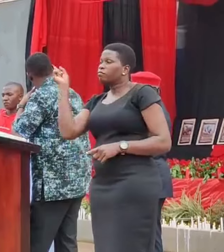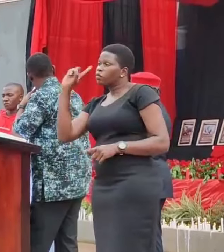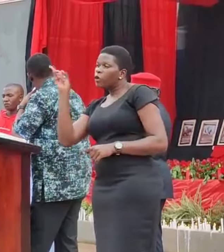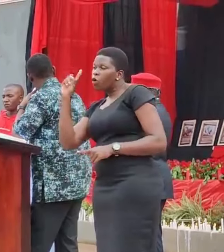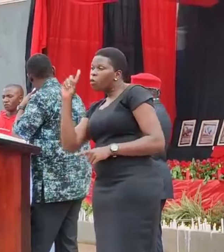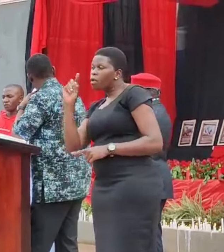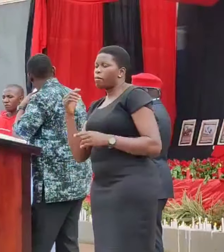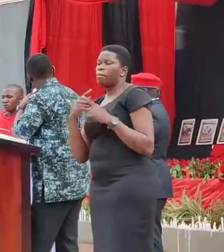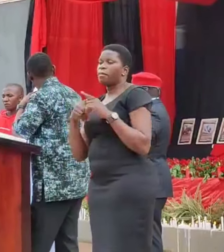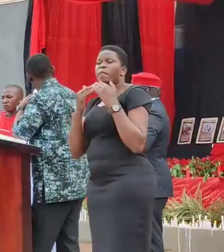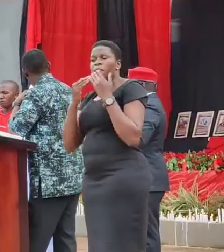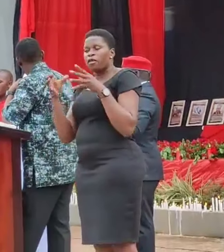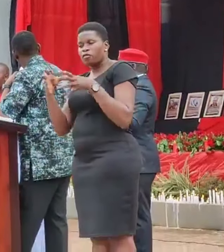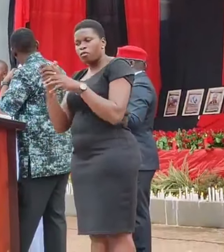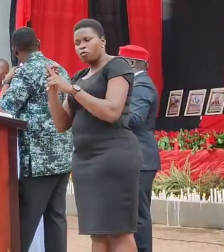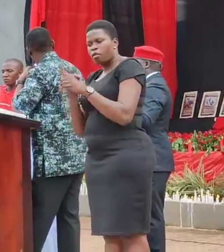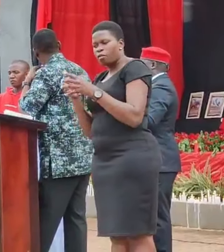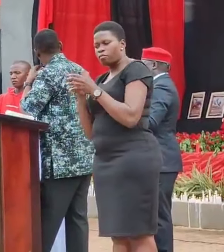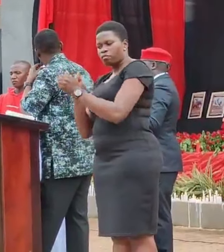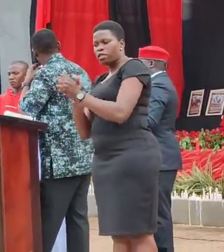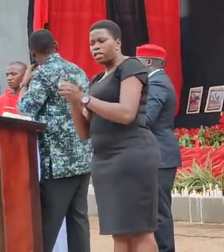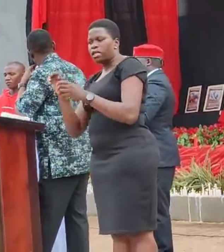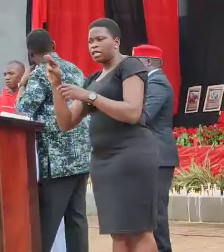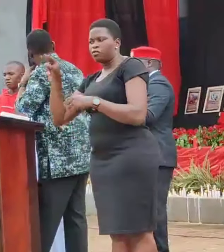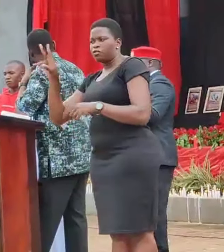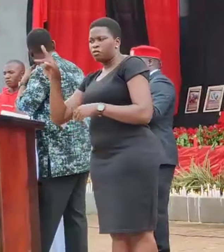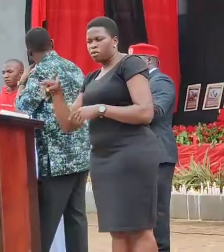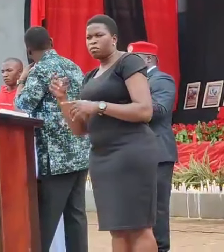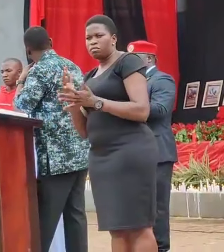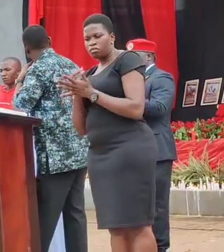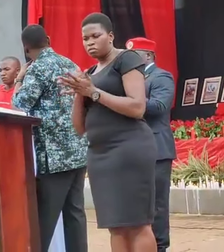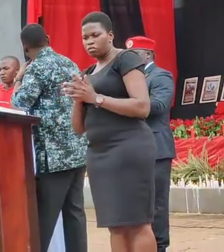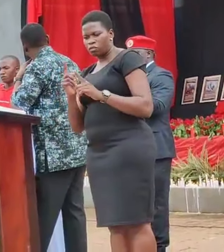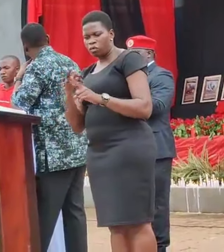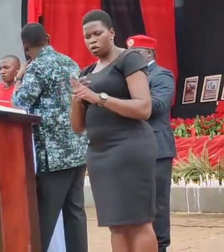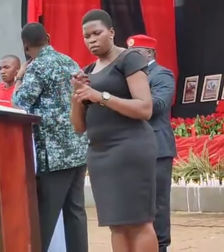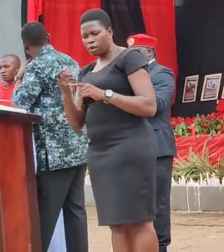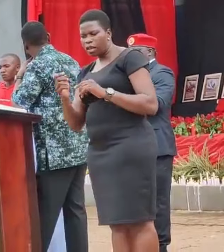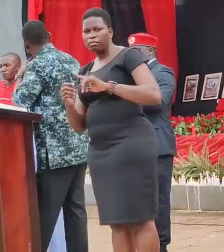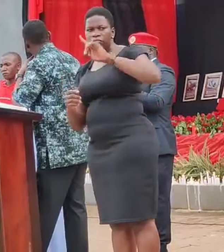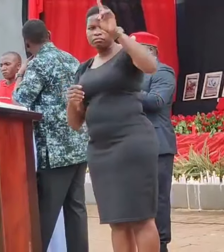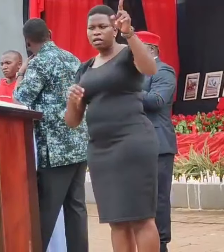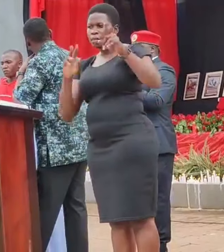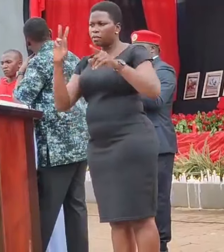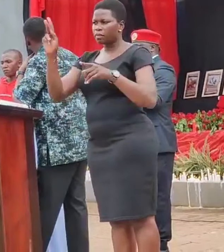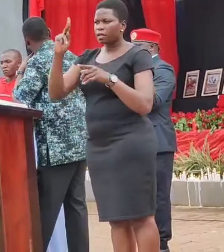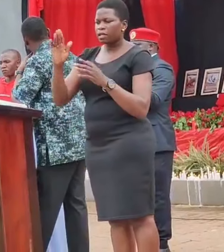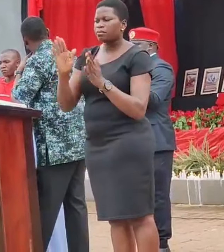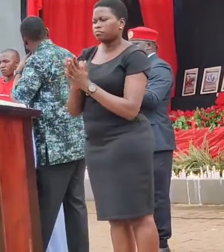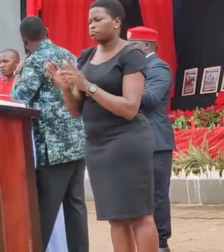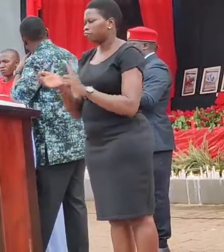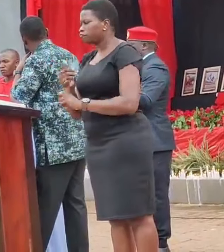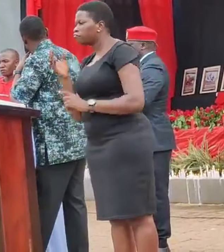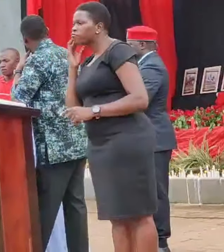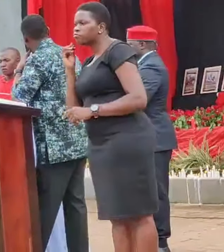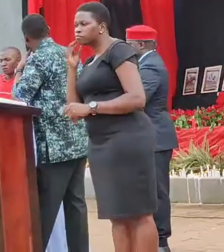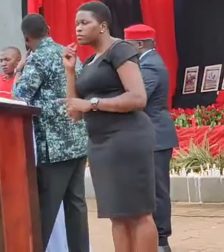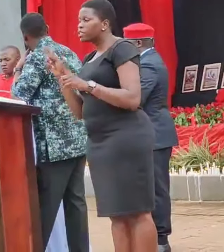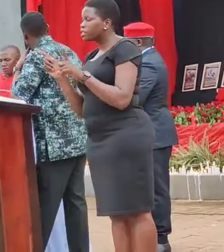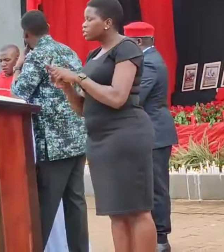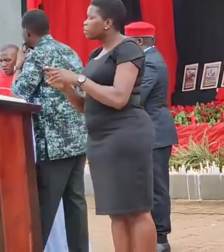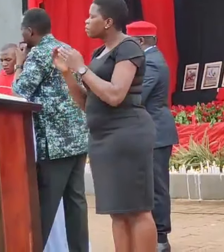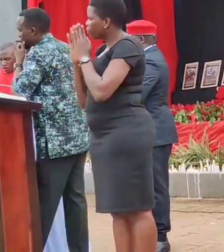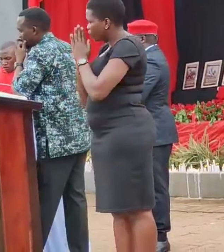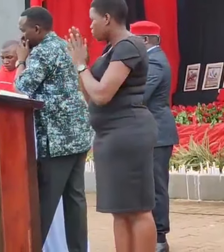the leadership of National Platform that also she has reached such places, has got experiences. And she also prays for